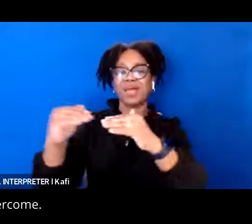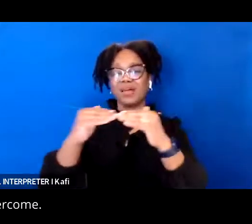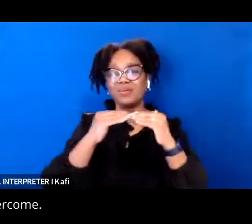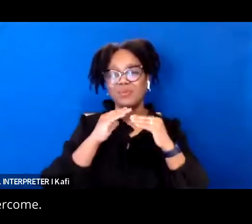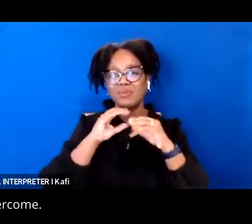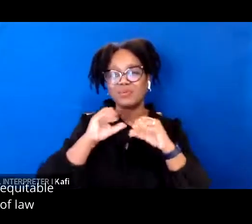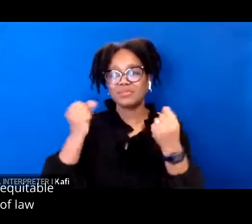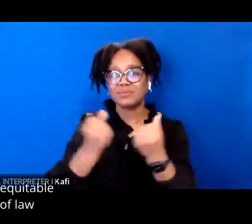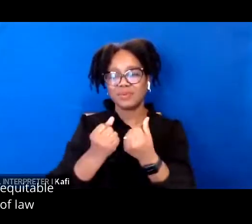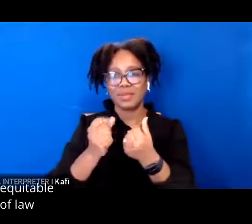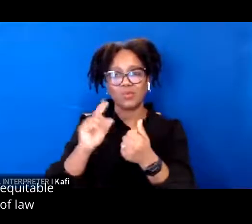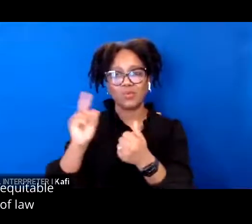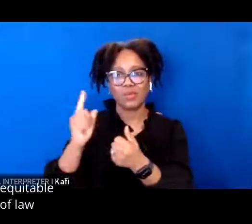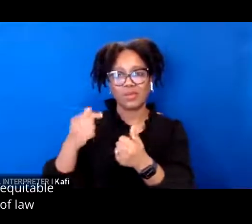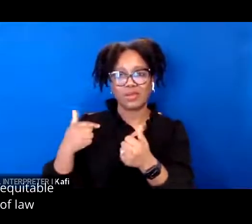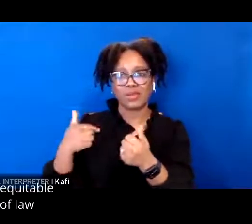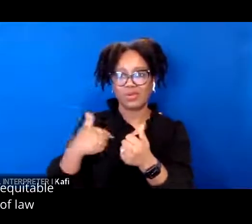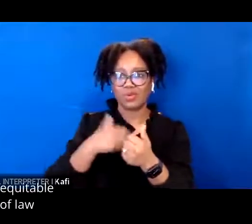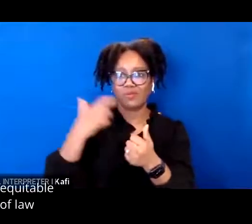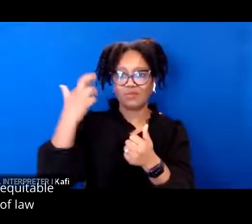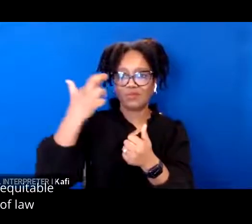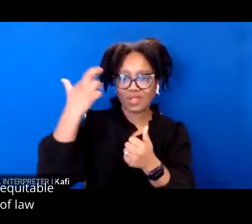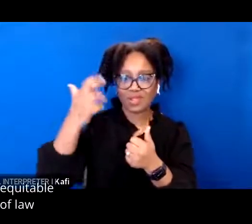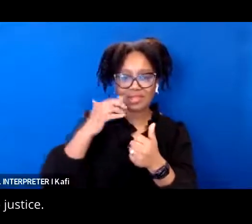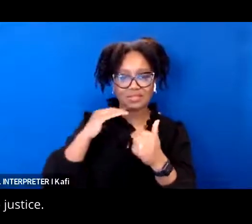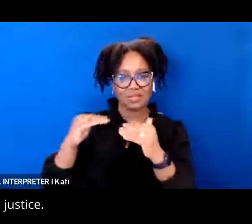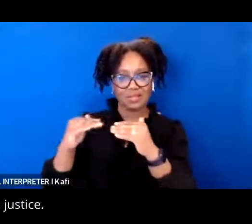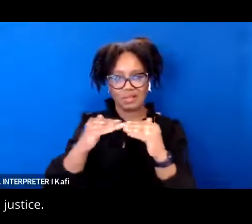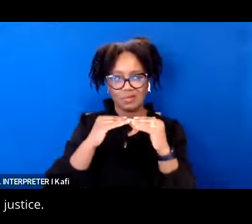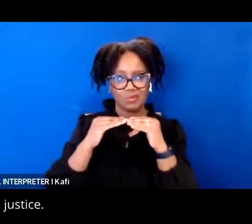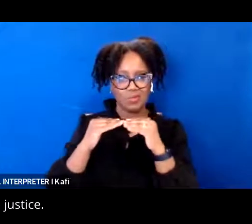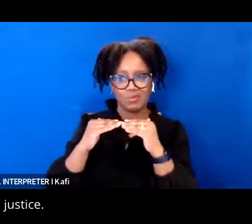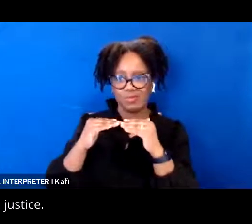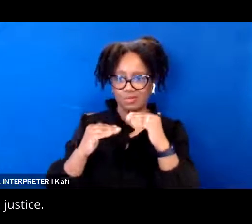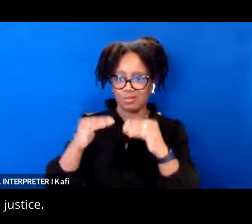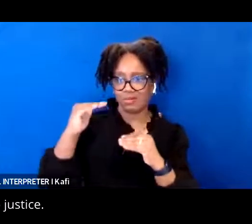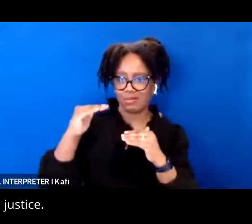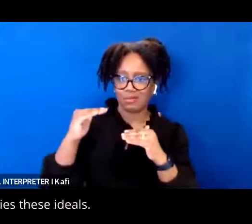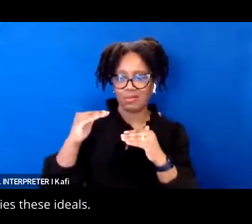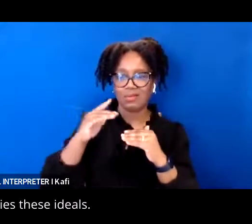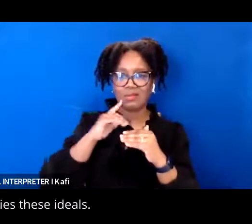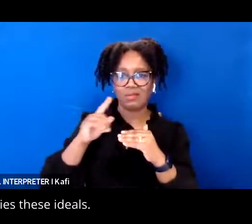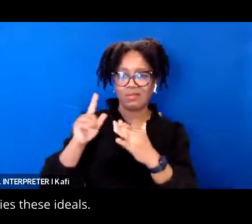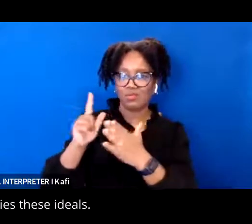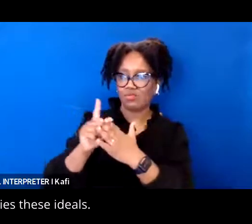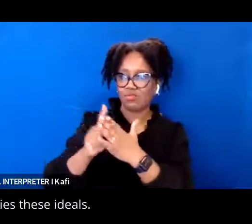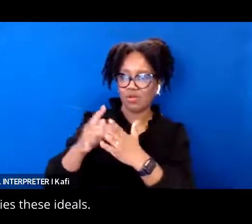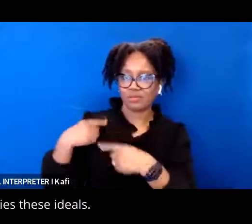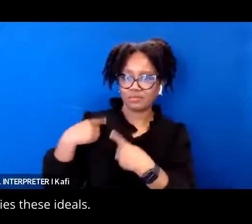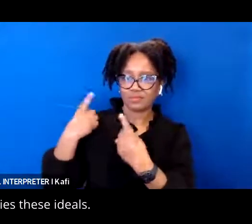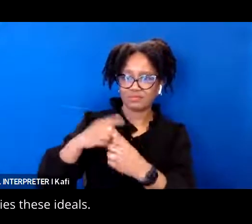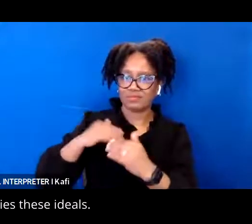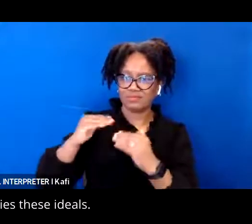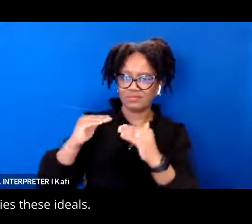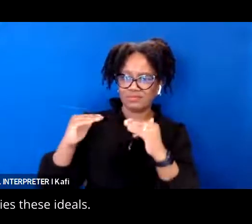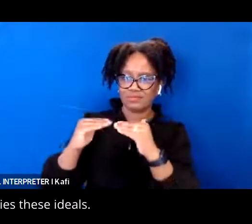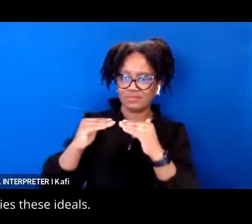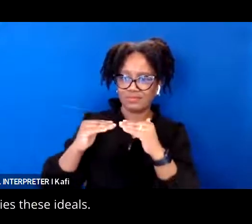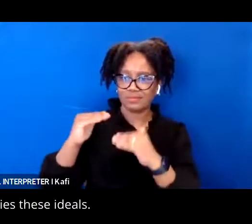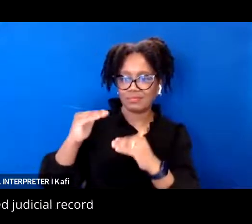been overcome and there is an equitable application of law and access to justice judge jackson embodies these